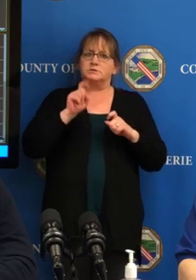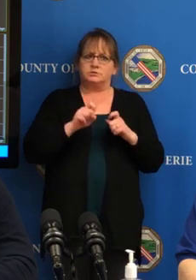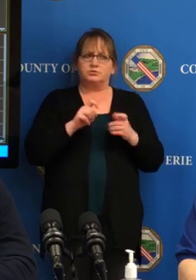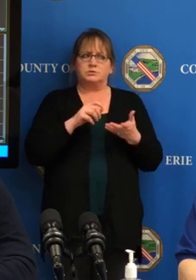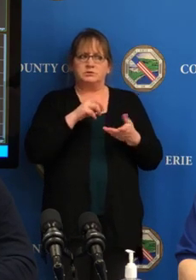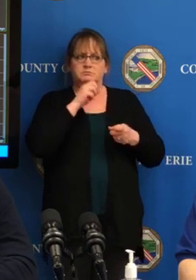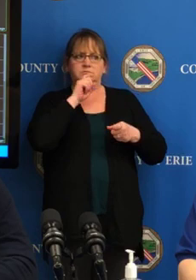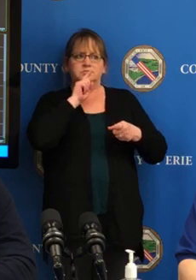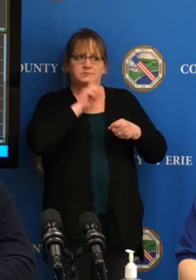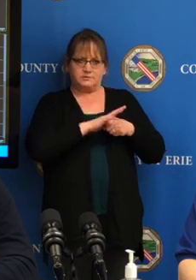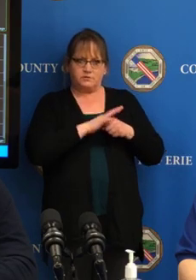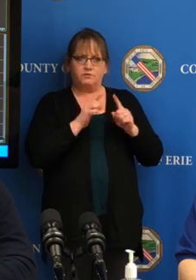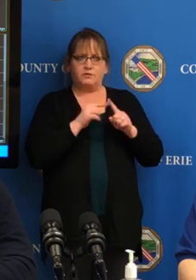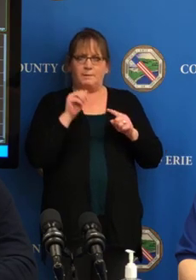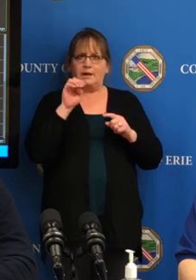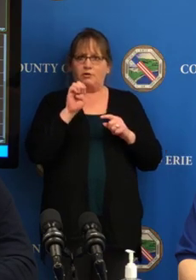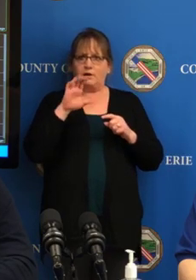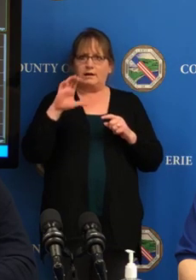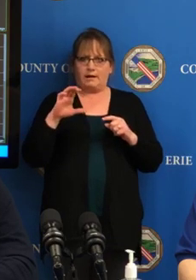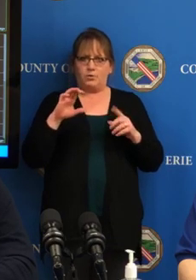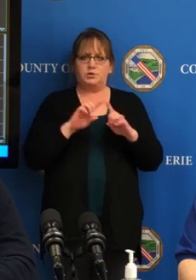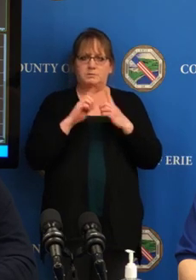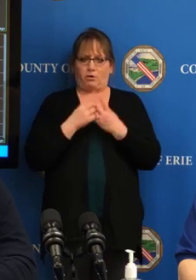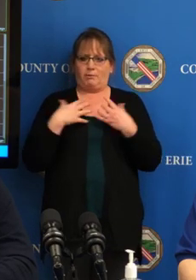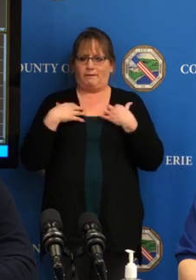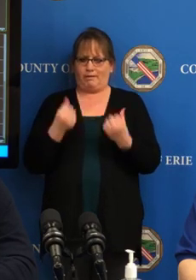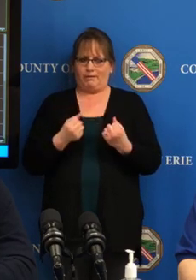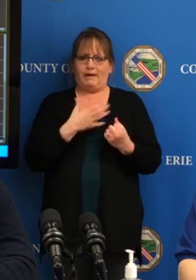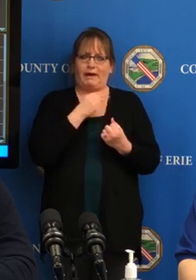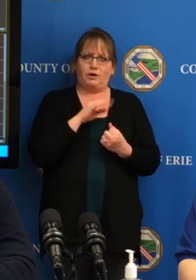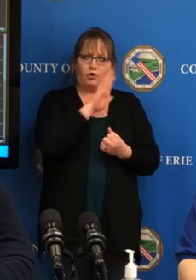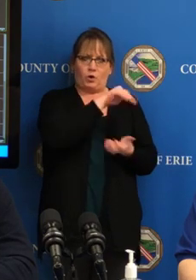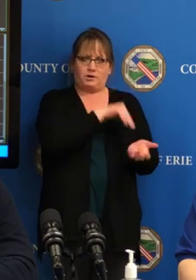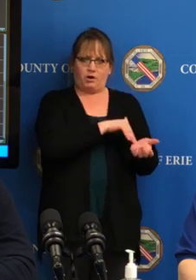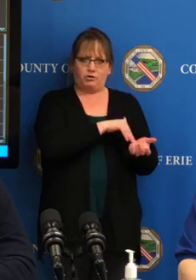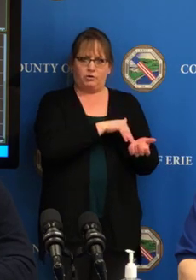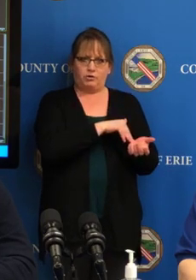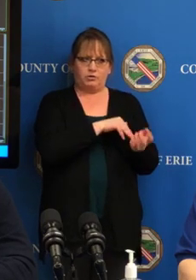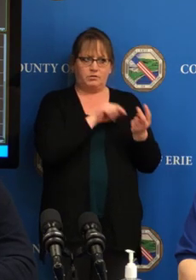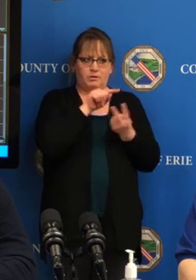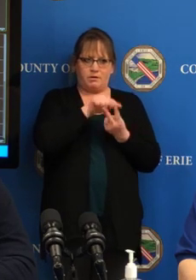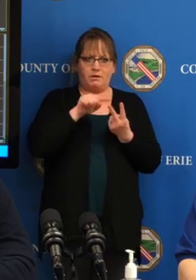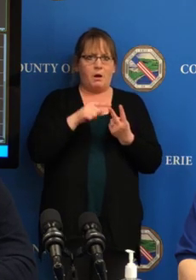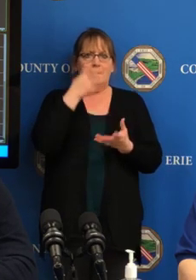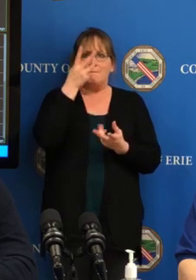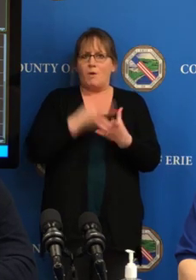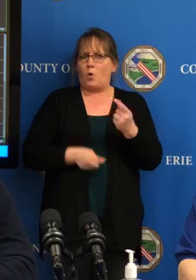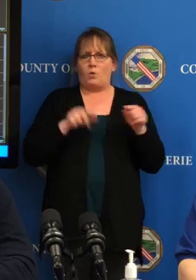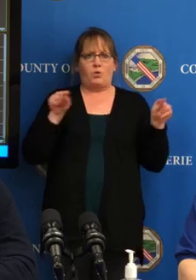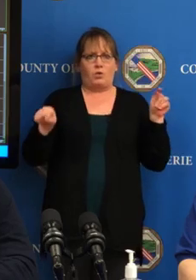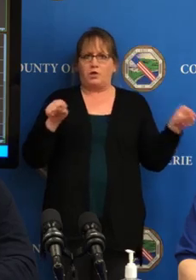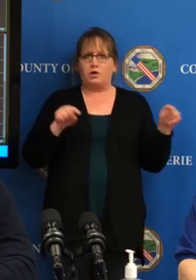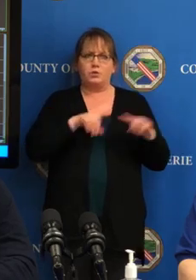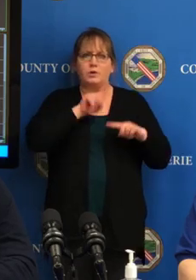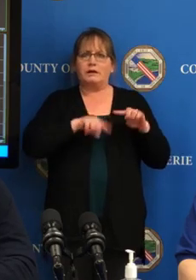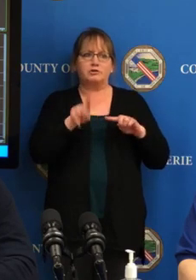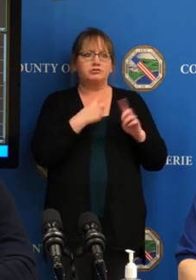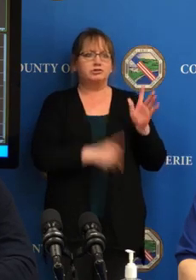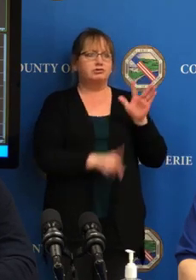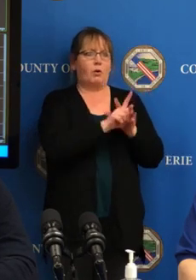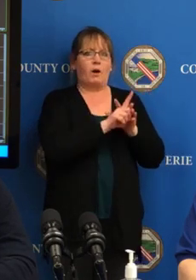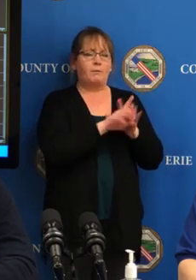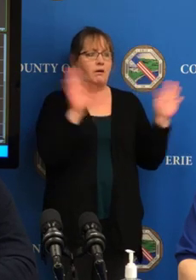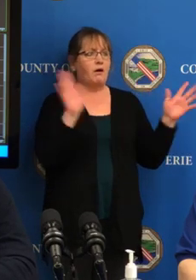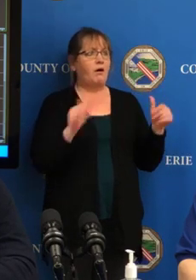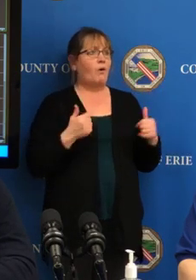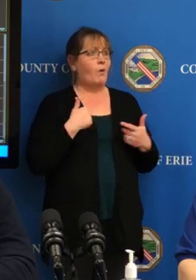County Department of Health in consult with your physician. So you have to fit those certain protocols I talked about earlier. You just don't